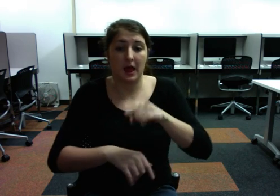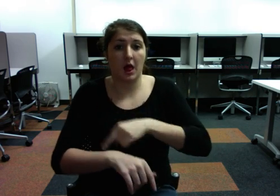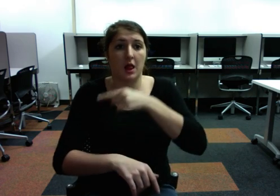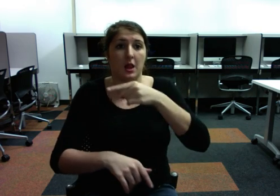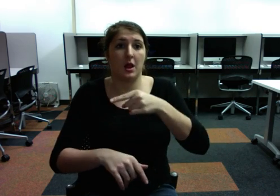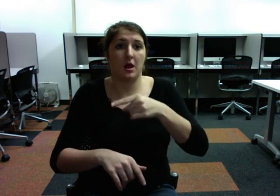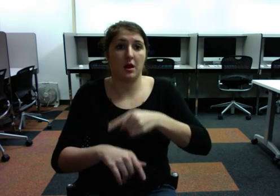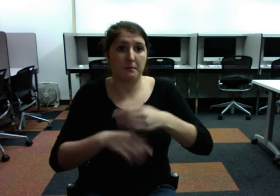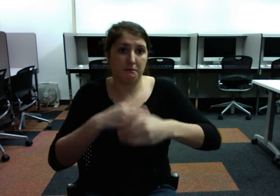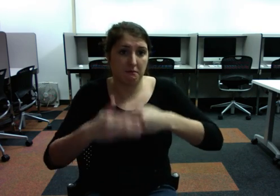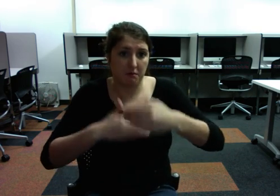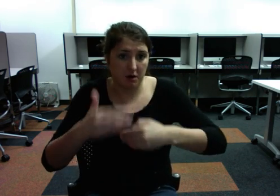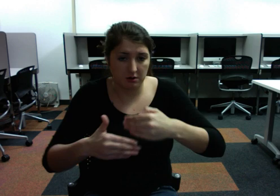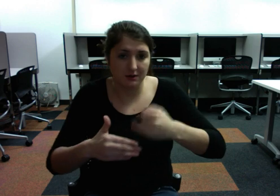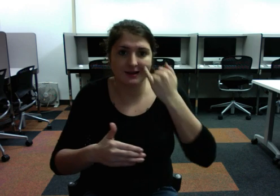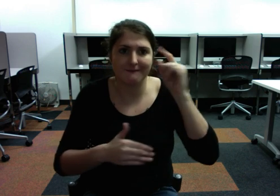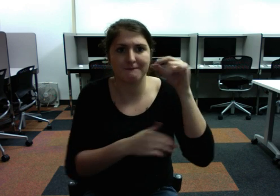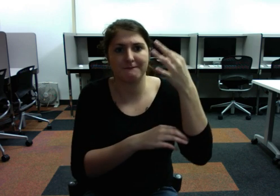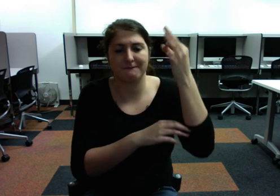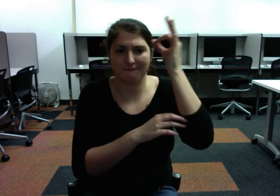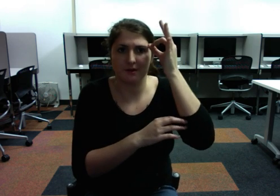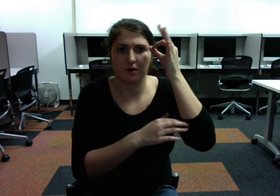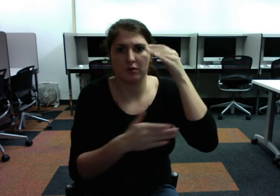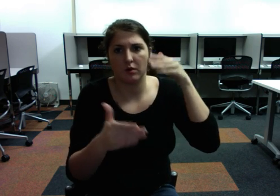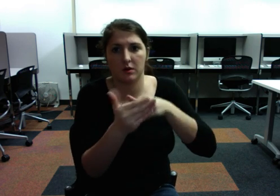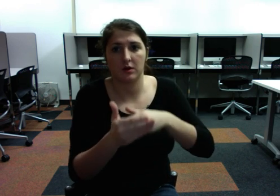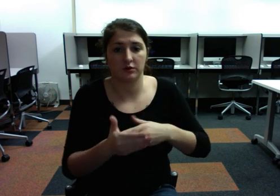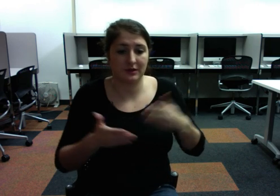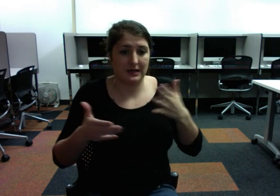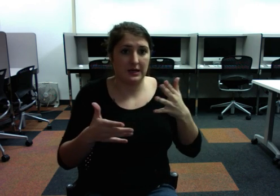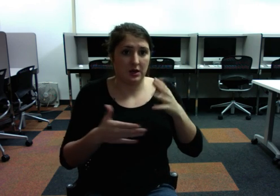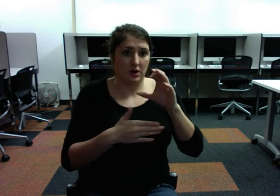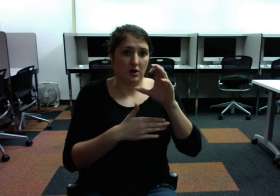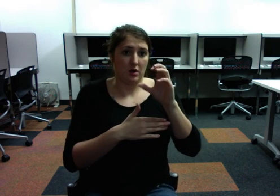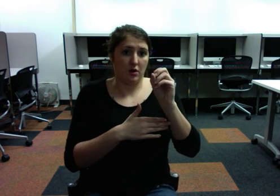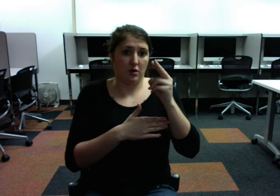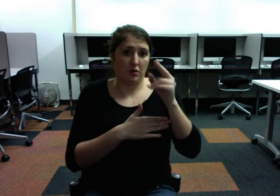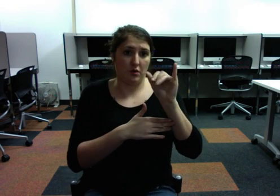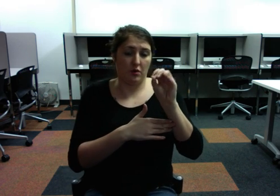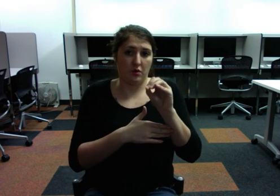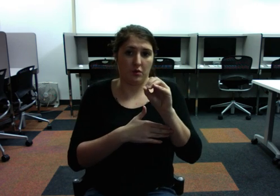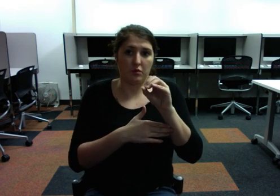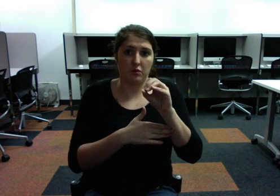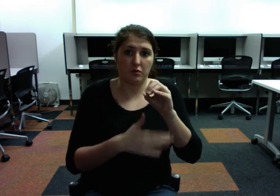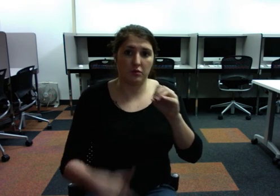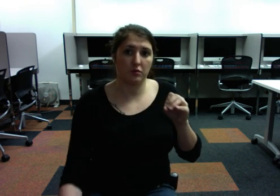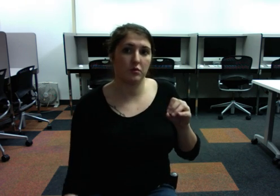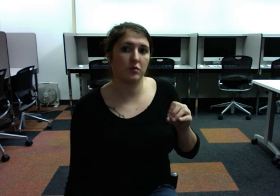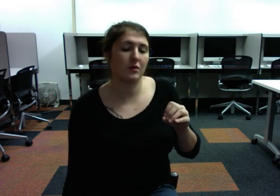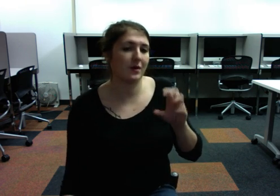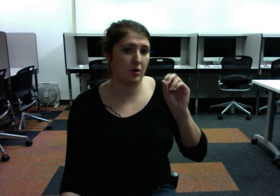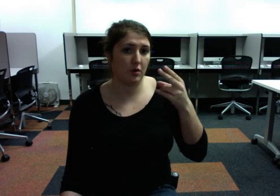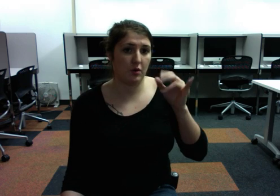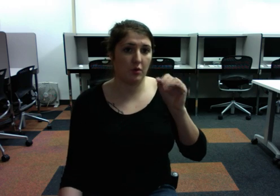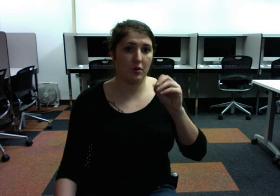than a federal lawsuit. And a claim in Ohio, what they do in Ohio is they usually do a scheduling order. Once that lawsuit's filed, you have an